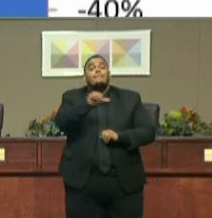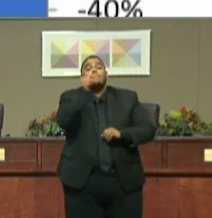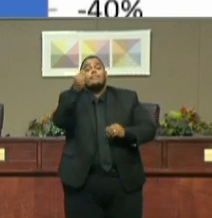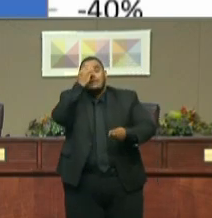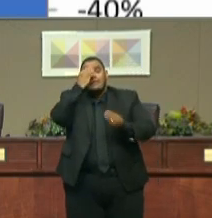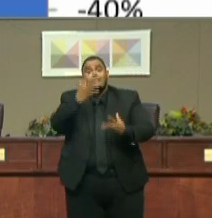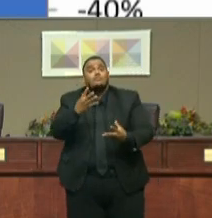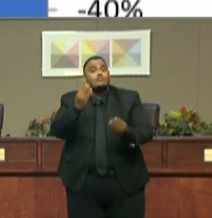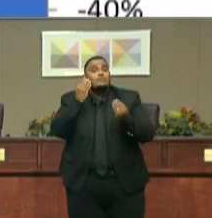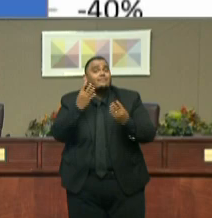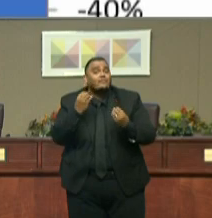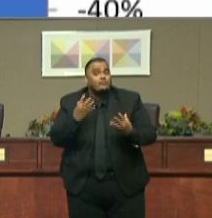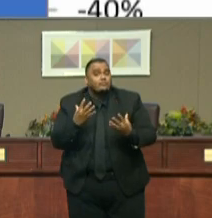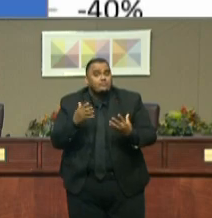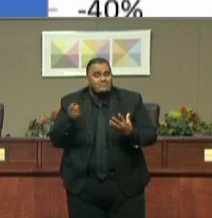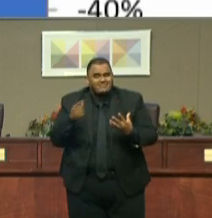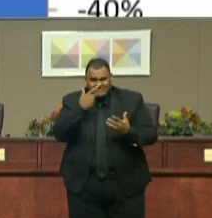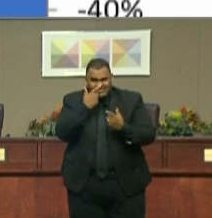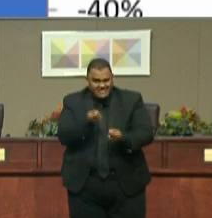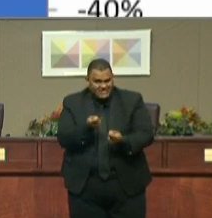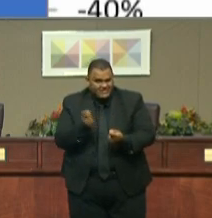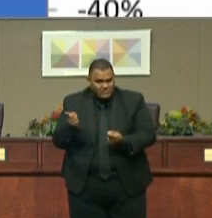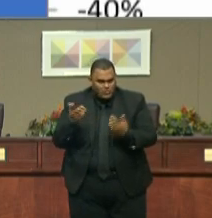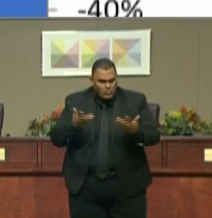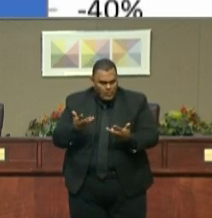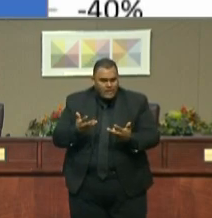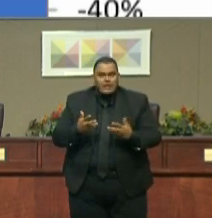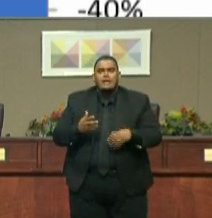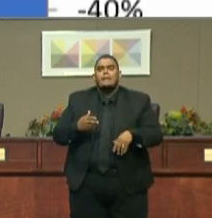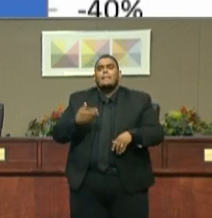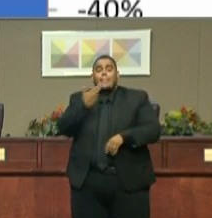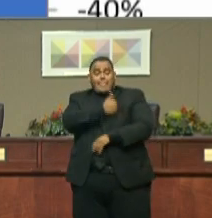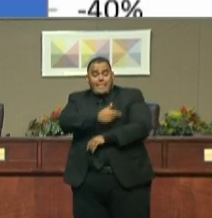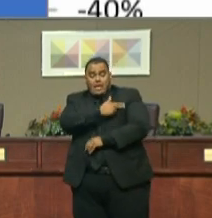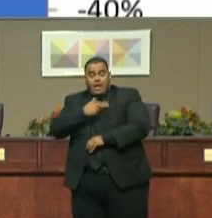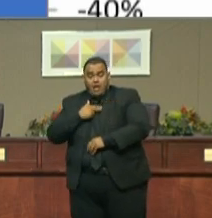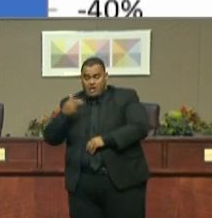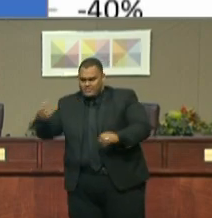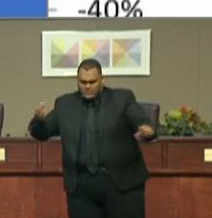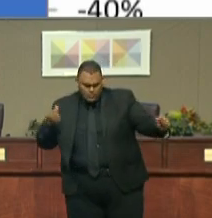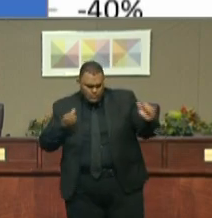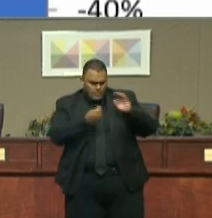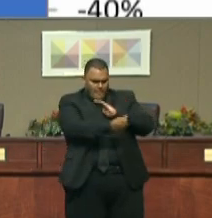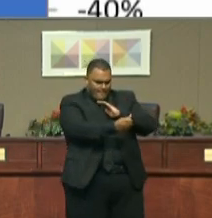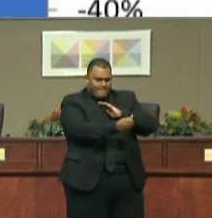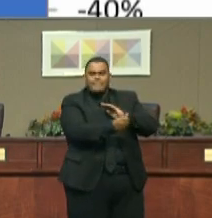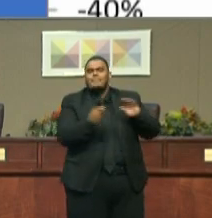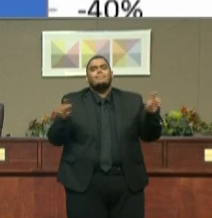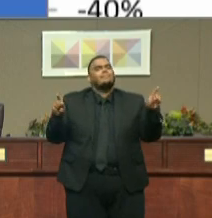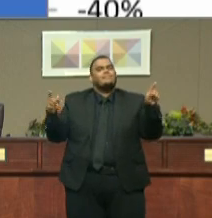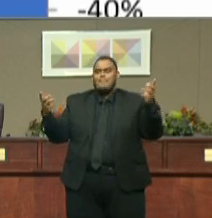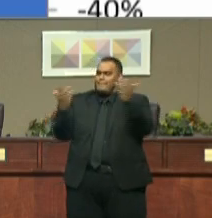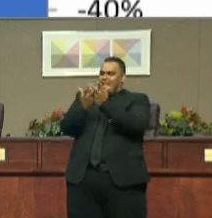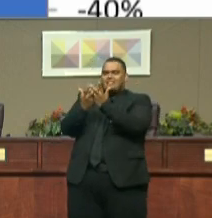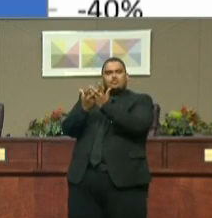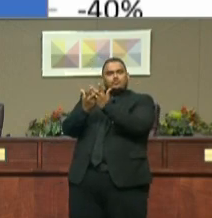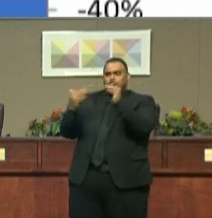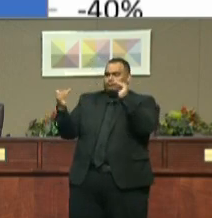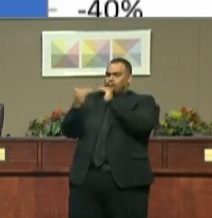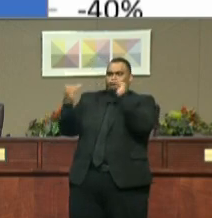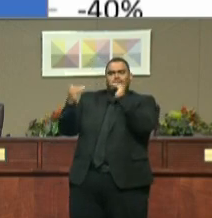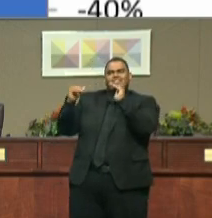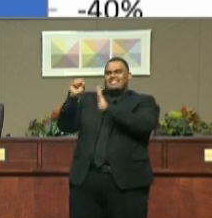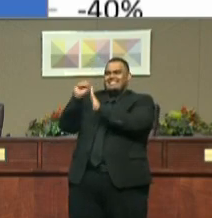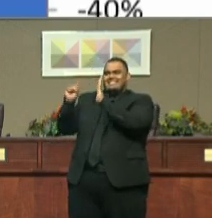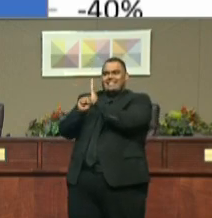here, is that hospitalizations, we are about the same with the state. Our health workers are getting